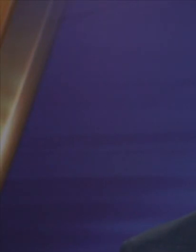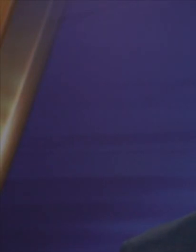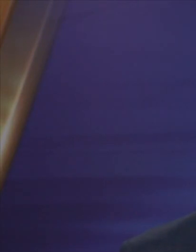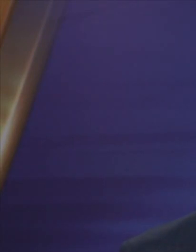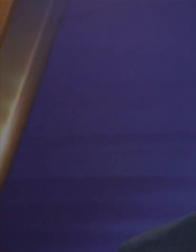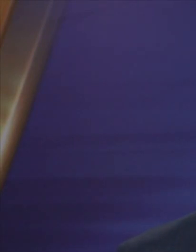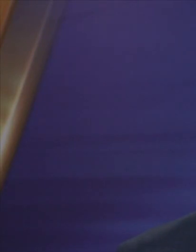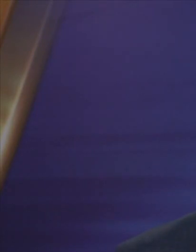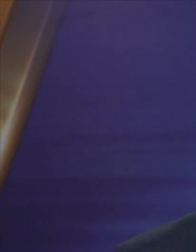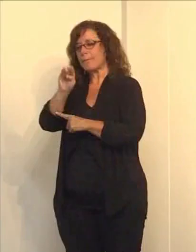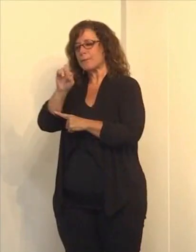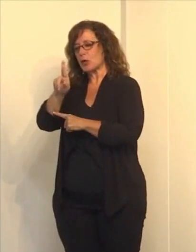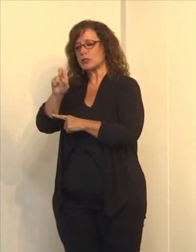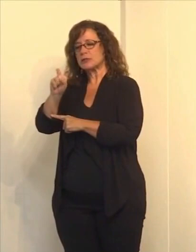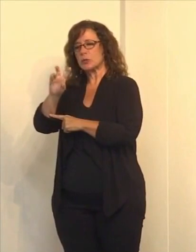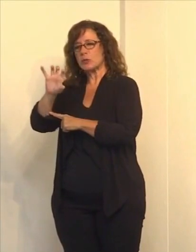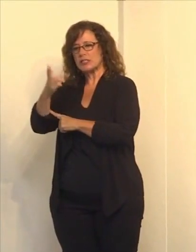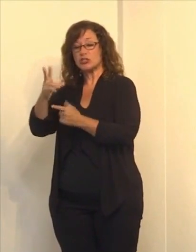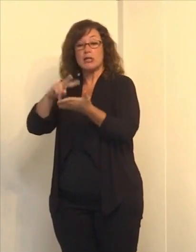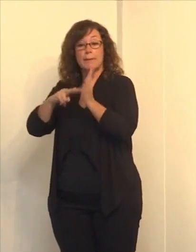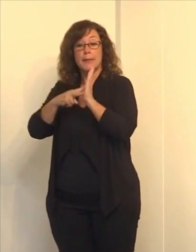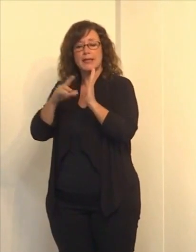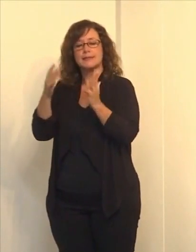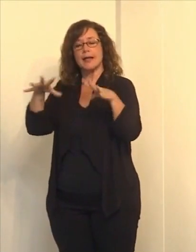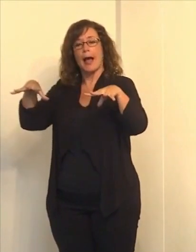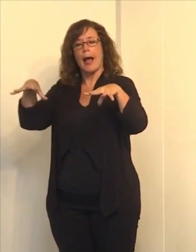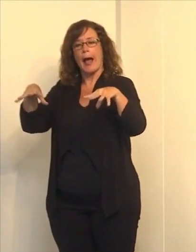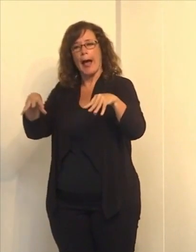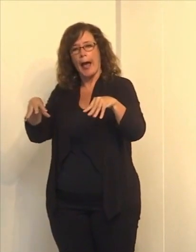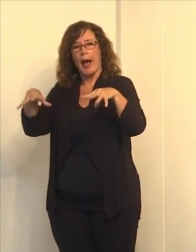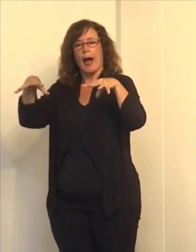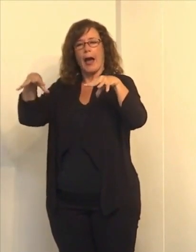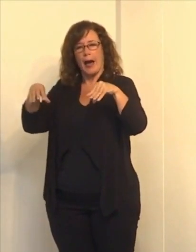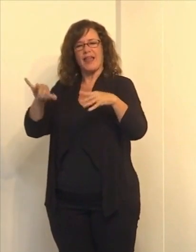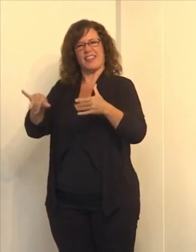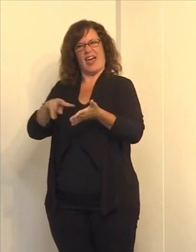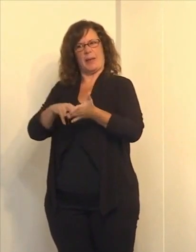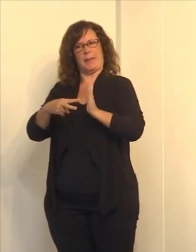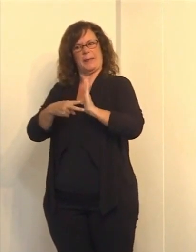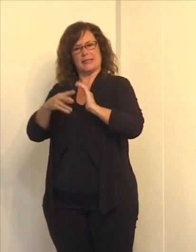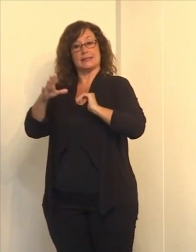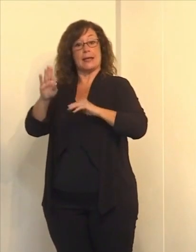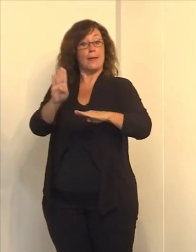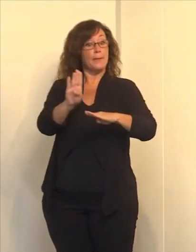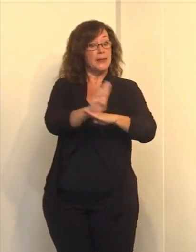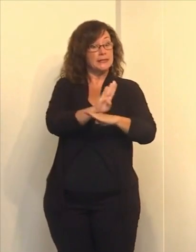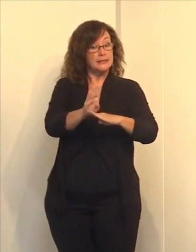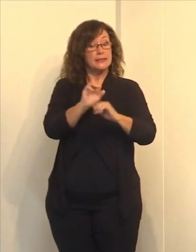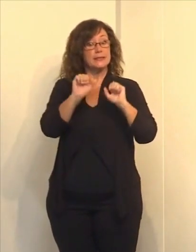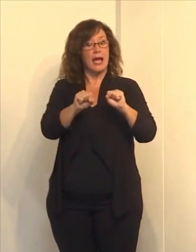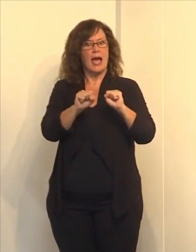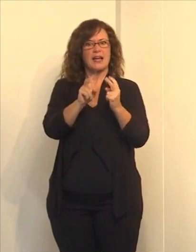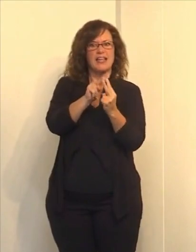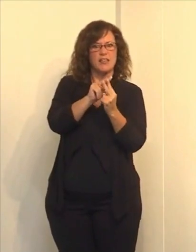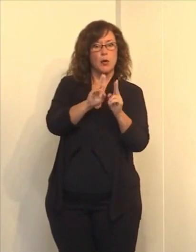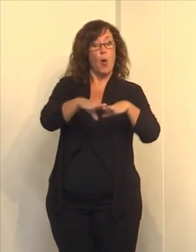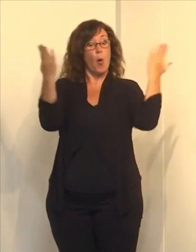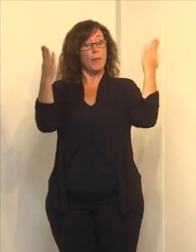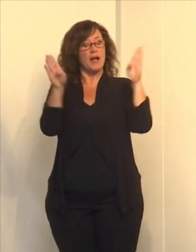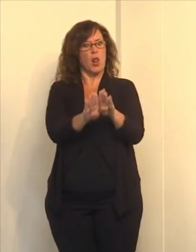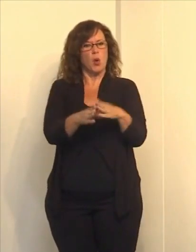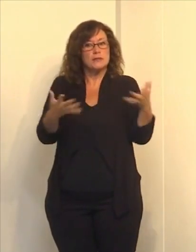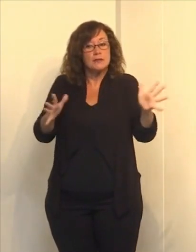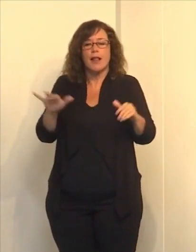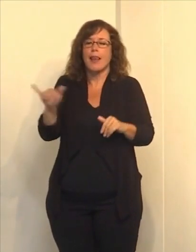Lair has more on that. There would be a dimmer switch that would allow businesses to open and reopen. Santa Barbara County has had to